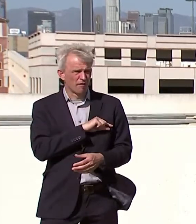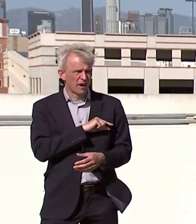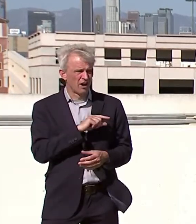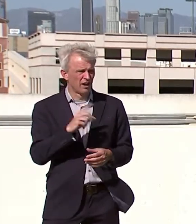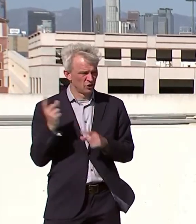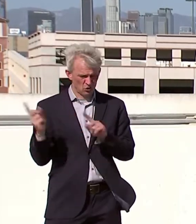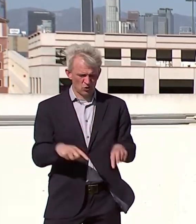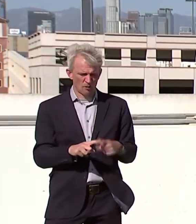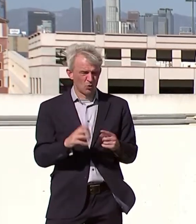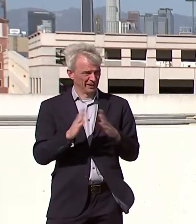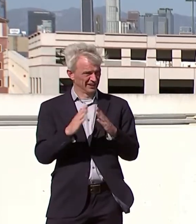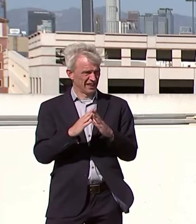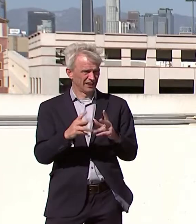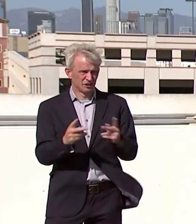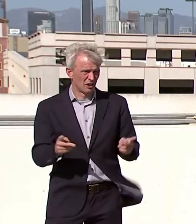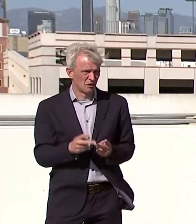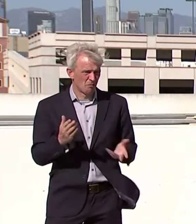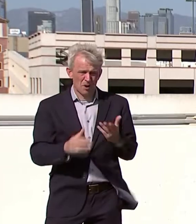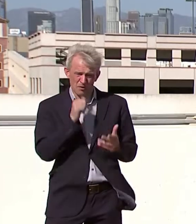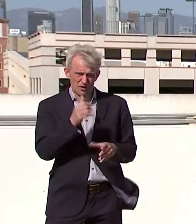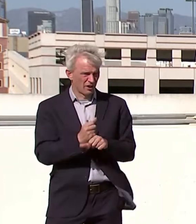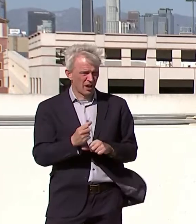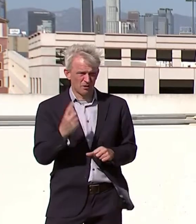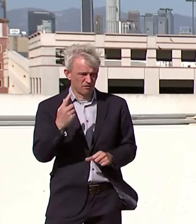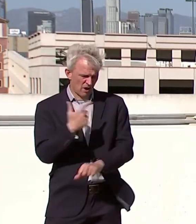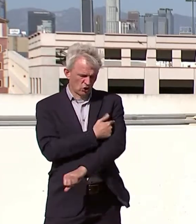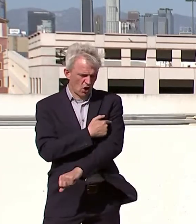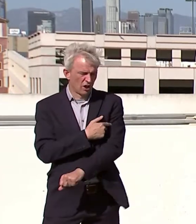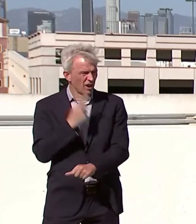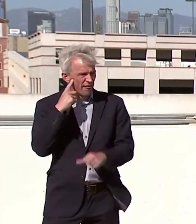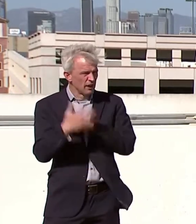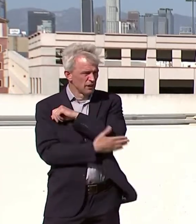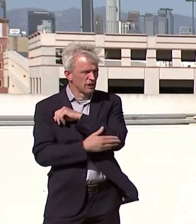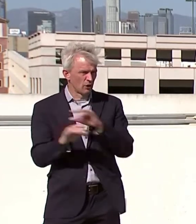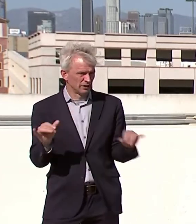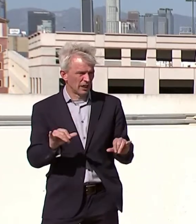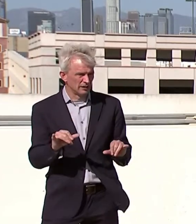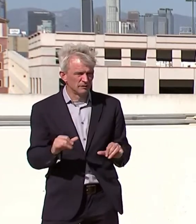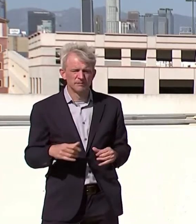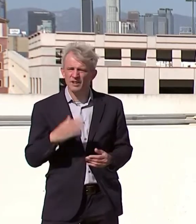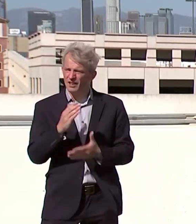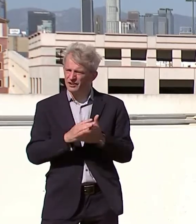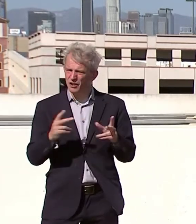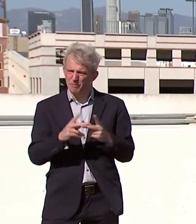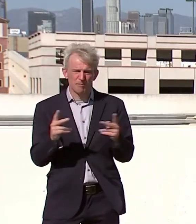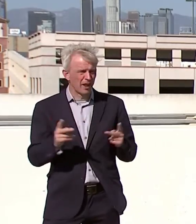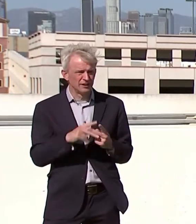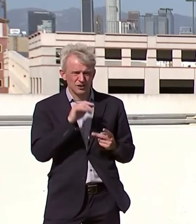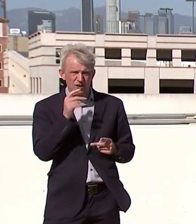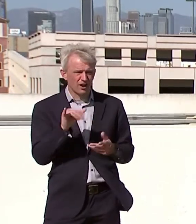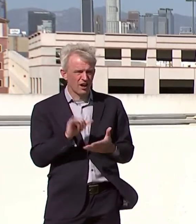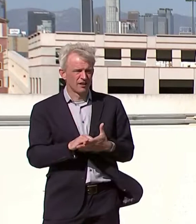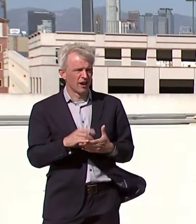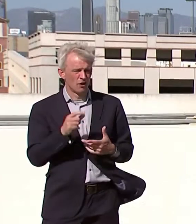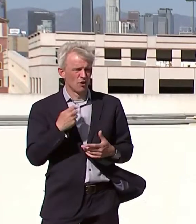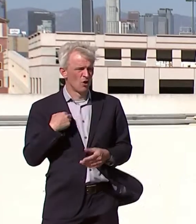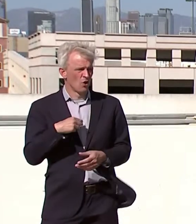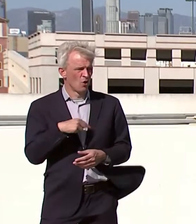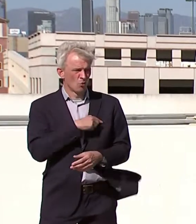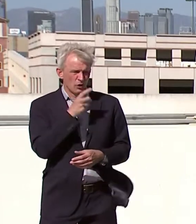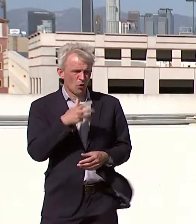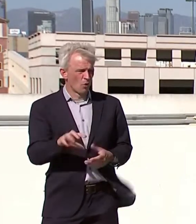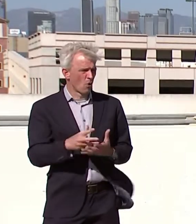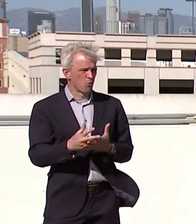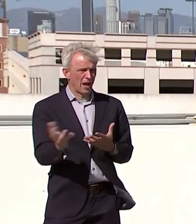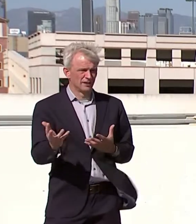one at one of our sites. I think the county is similar, but there's some places that have been less efficient, and we don't want to see anything get wasted. So to me, it's not bad to have something